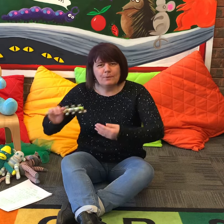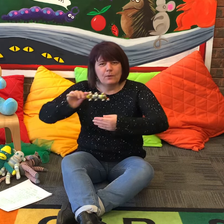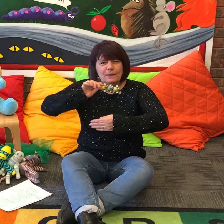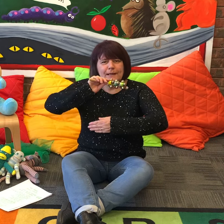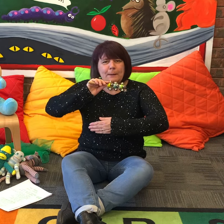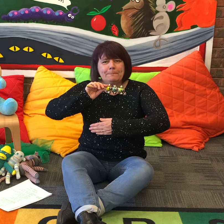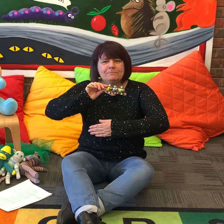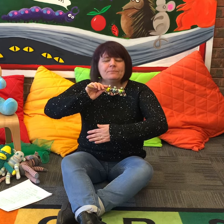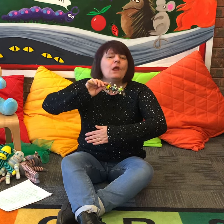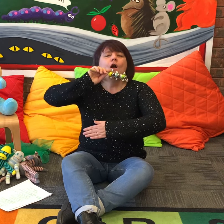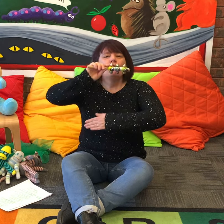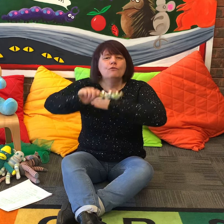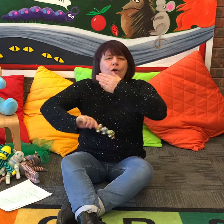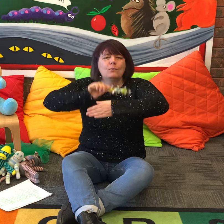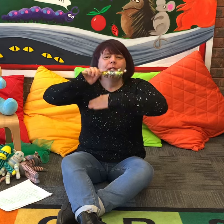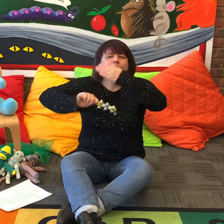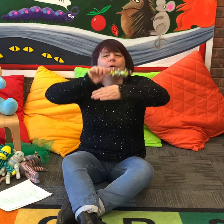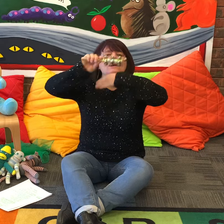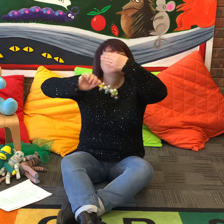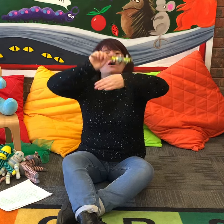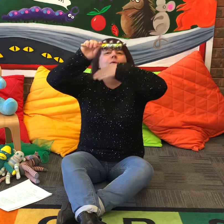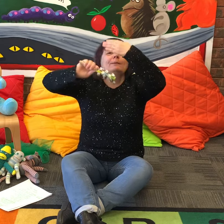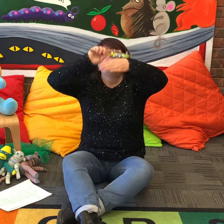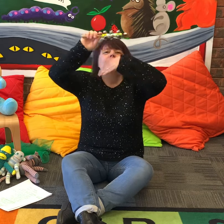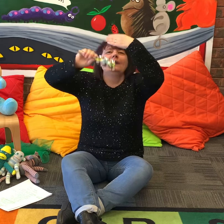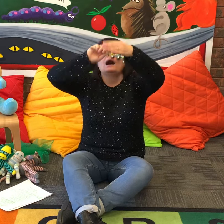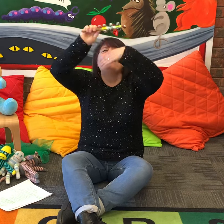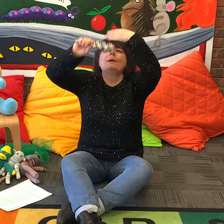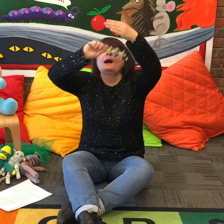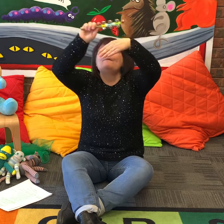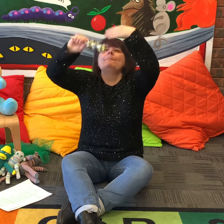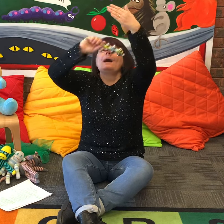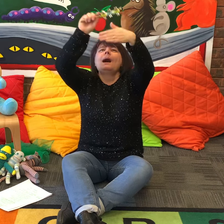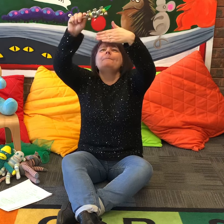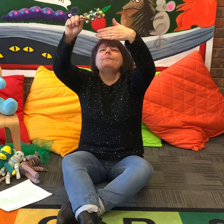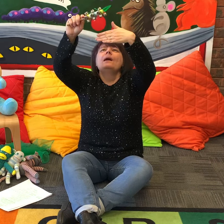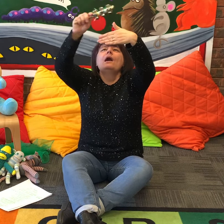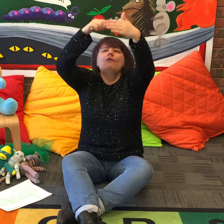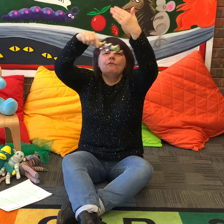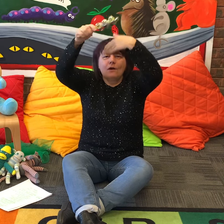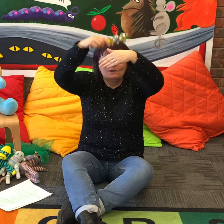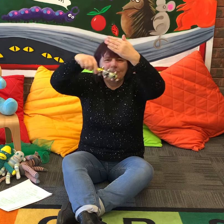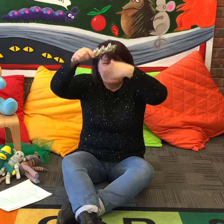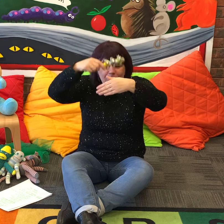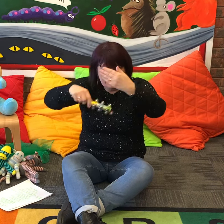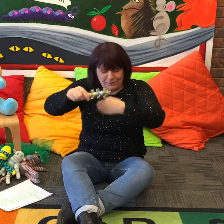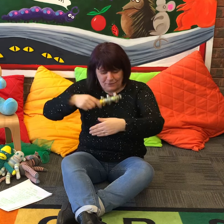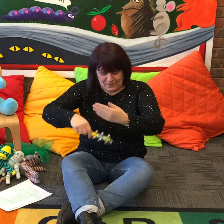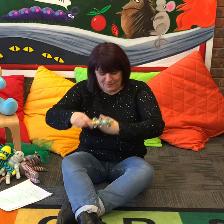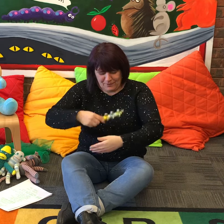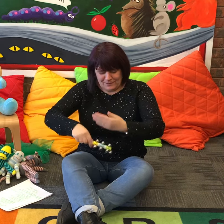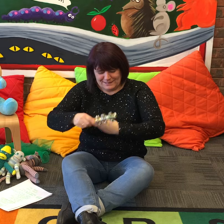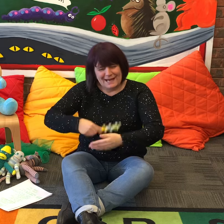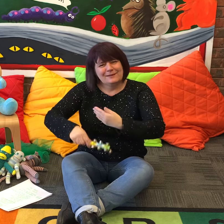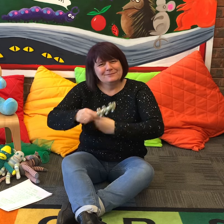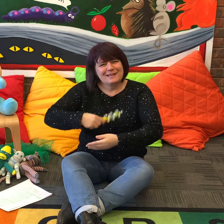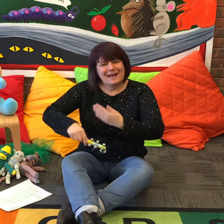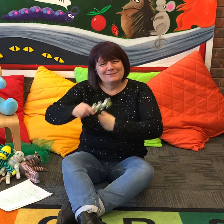roly-poly. Roly-poly, roly-poly, up, up, up. Roly-poly, roly-poly, down, down,